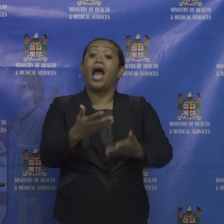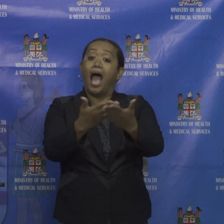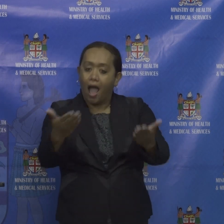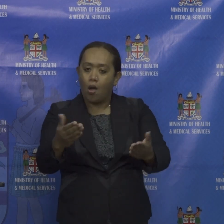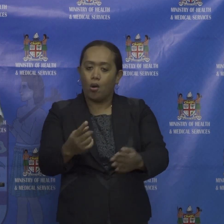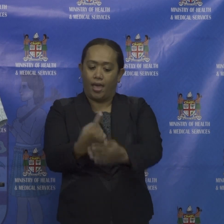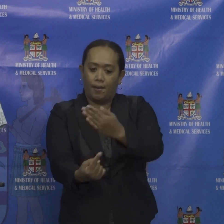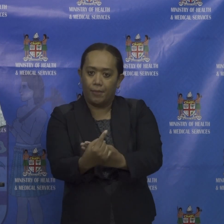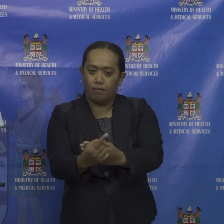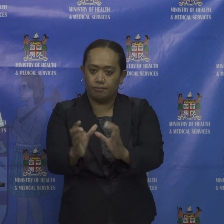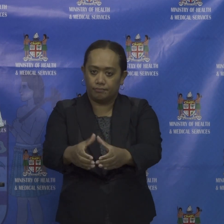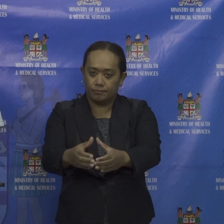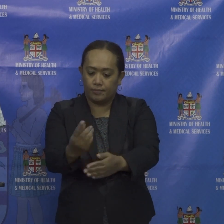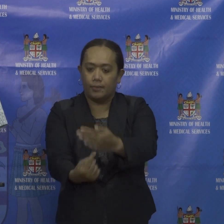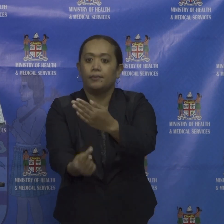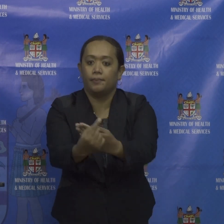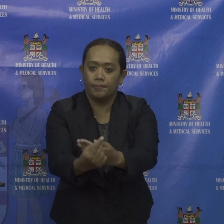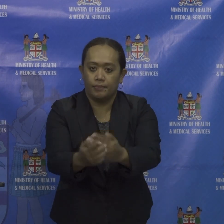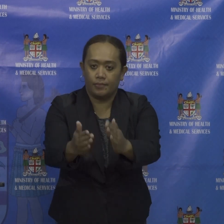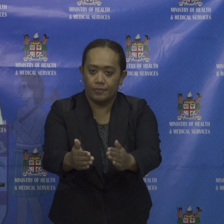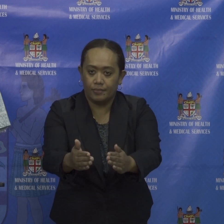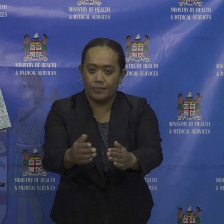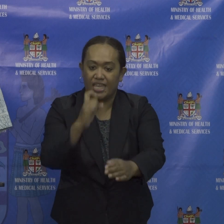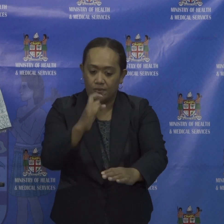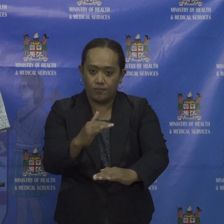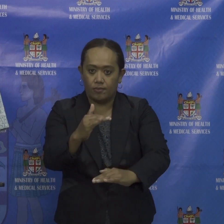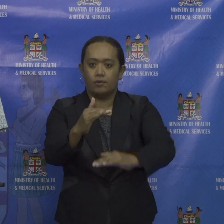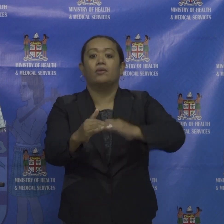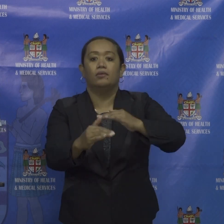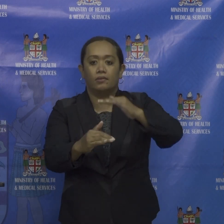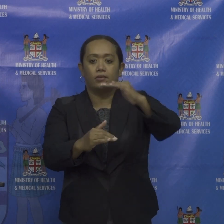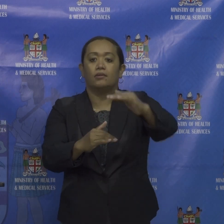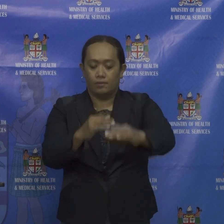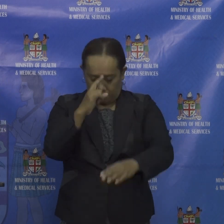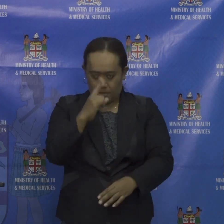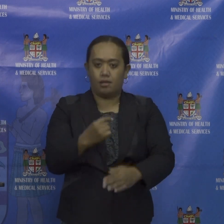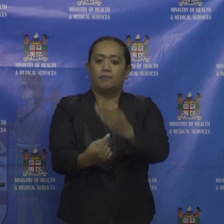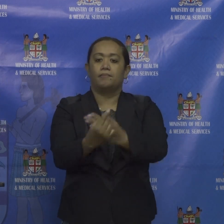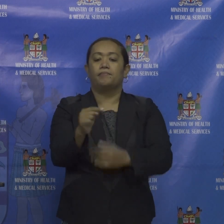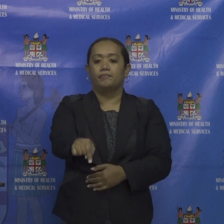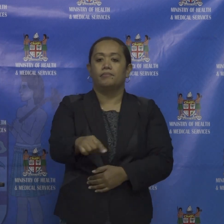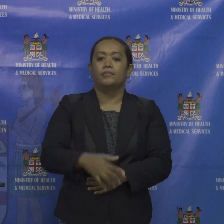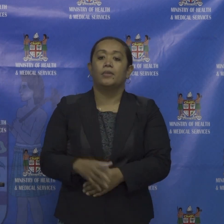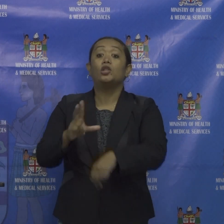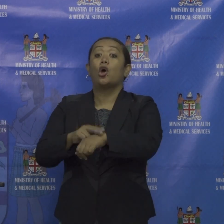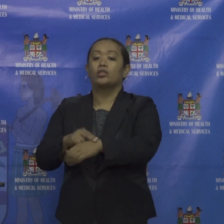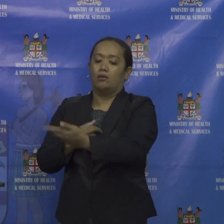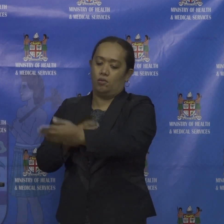scenarios and escalatory pattern. So I'm sure Dr. Fong can give you some details around that. Please.